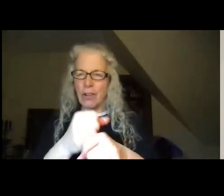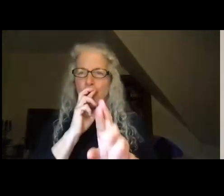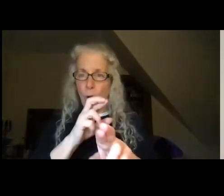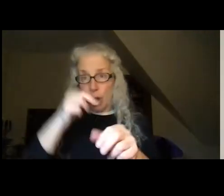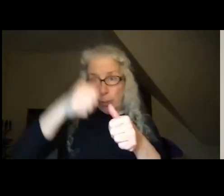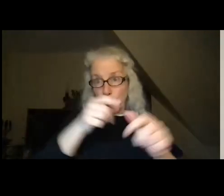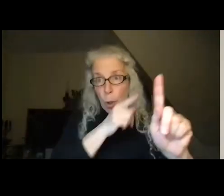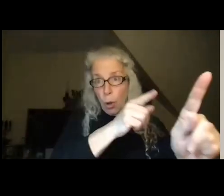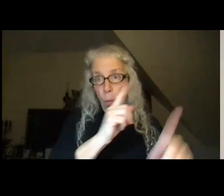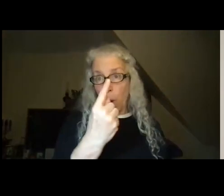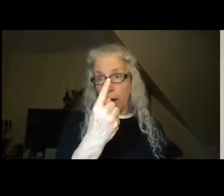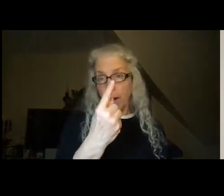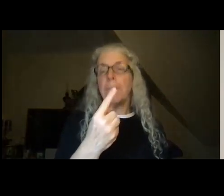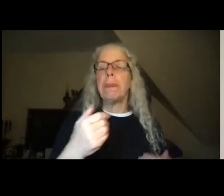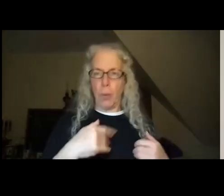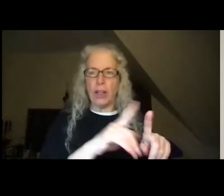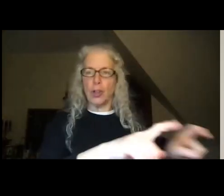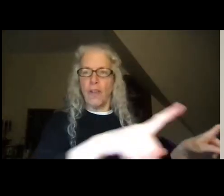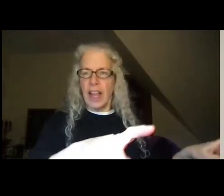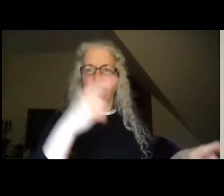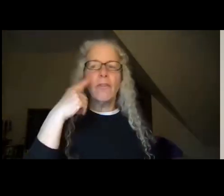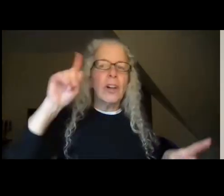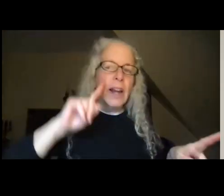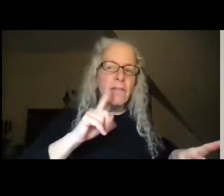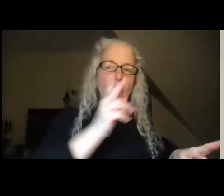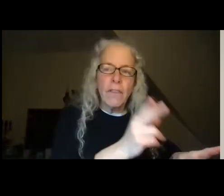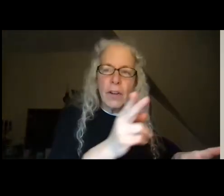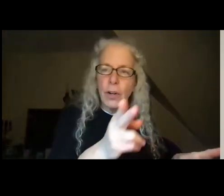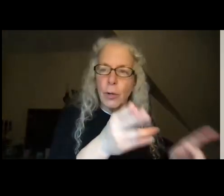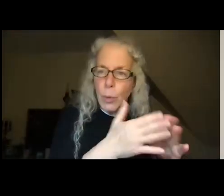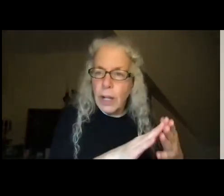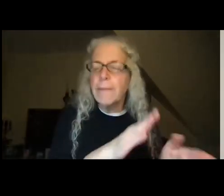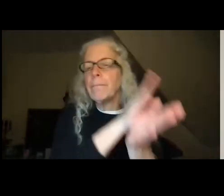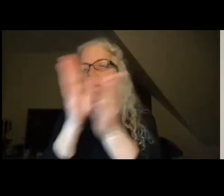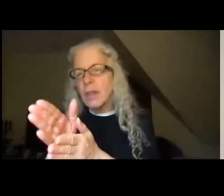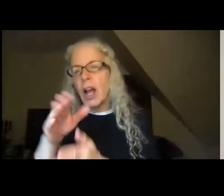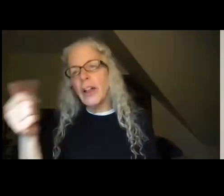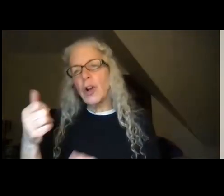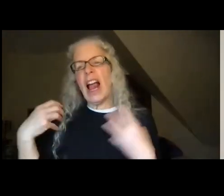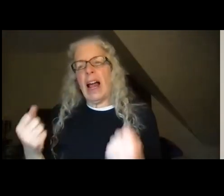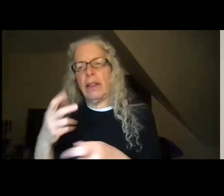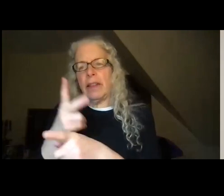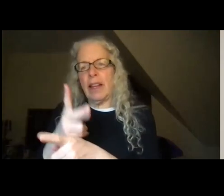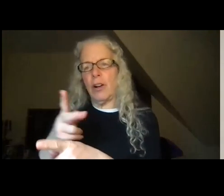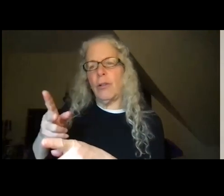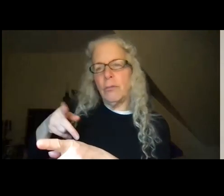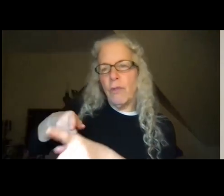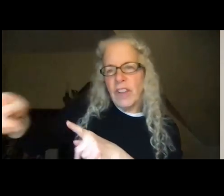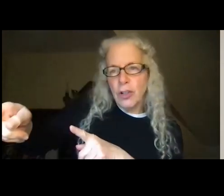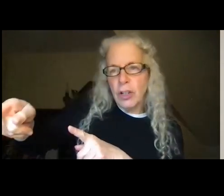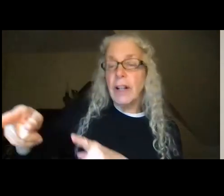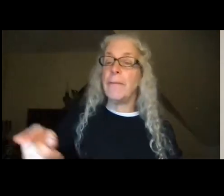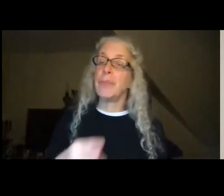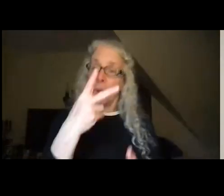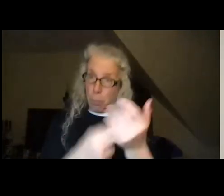the dissemination of 2 surveys, one for the deaf and hard of hearing community, one for healthcare professionals. Both of those surveys closed